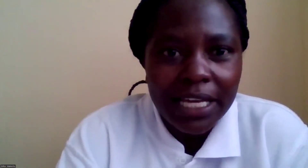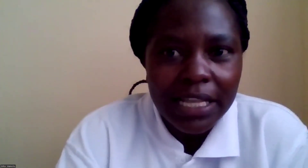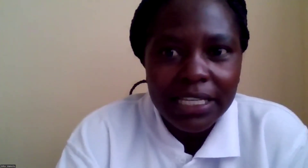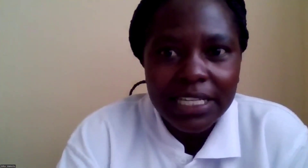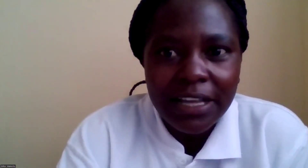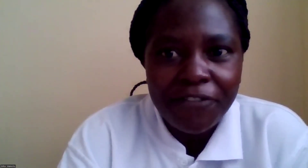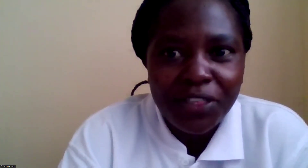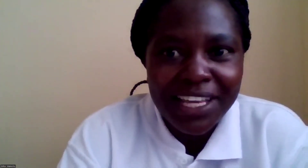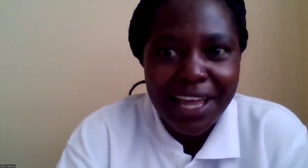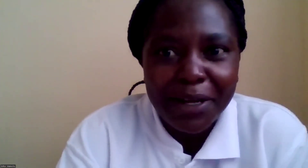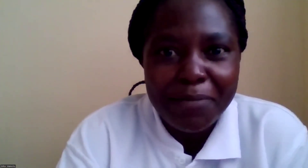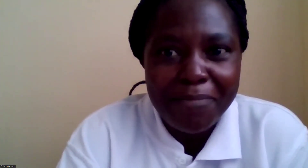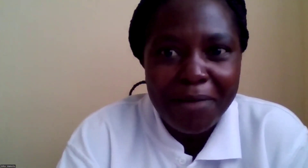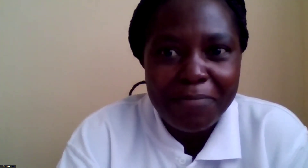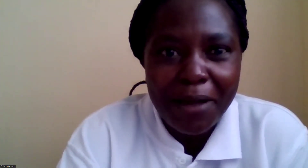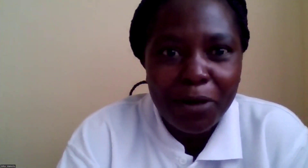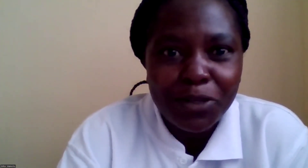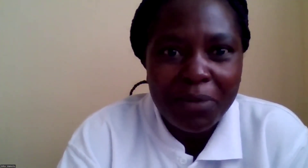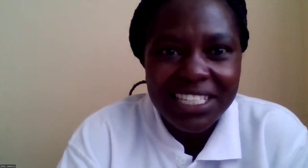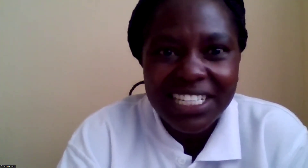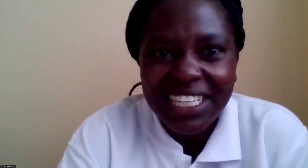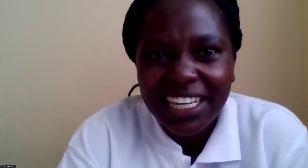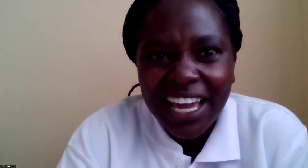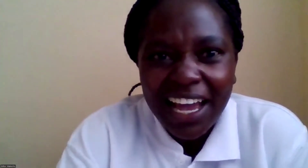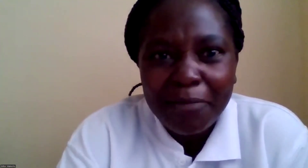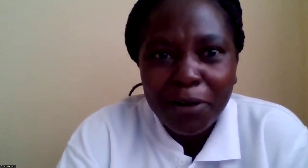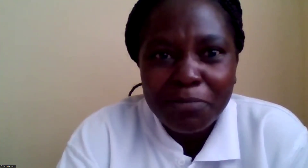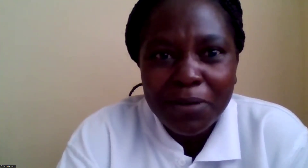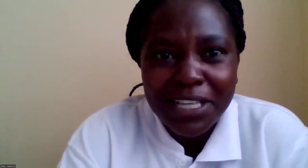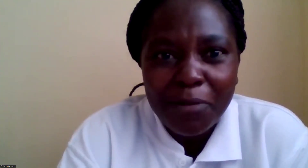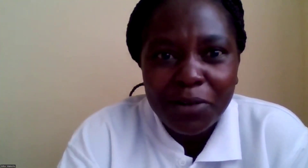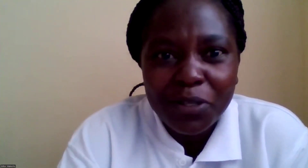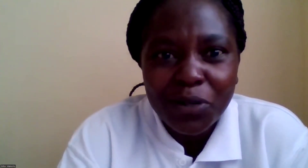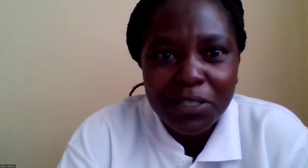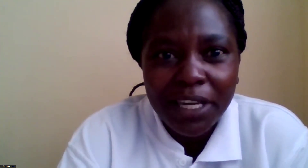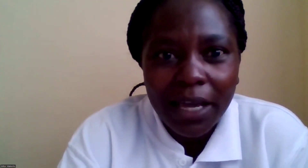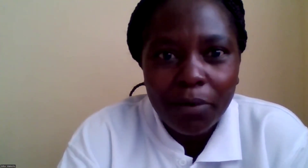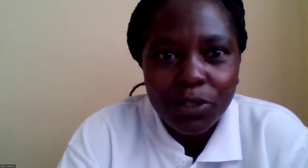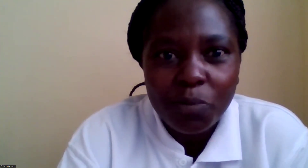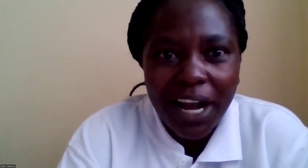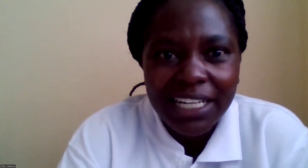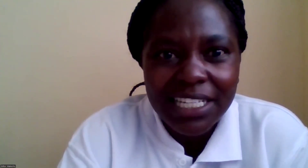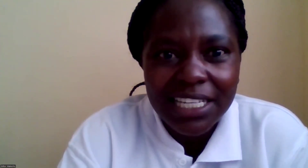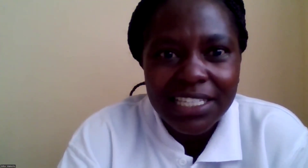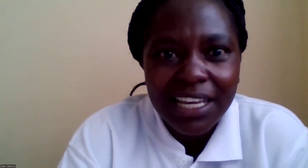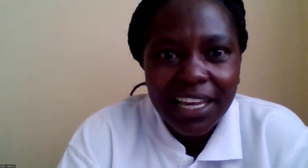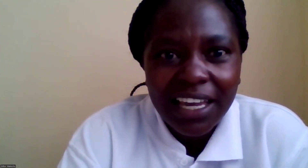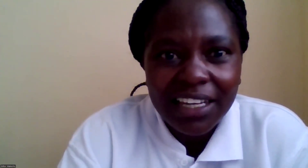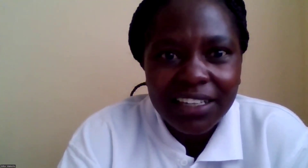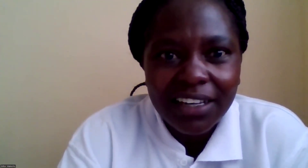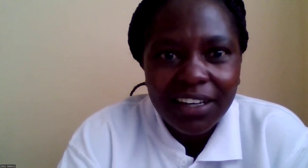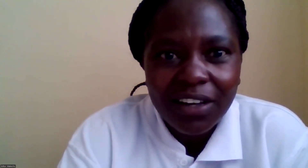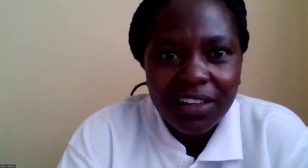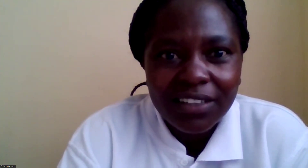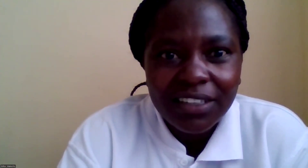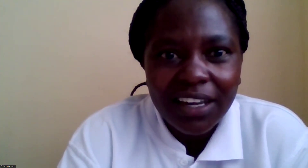So there's just some few things I remember, maybe about obesity, Yes. about maybe someone who is not being able to practice,